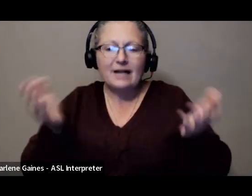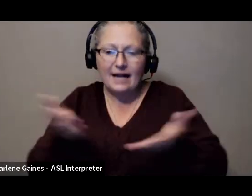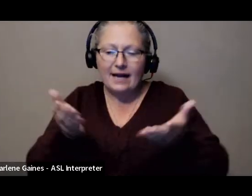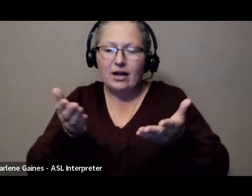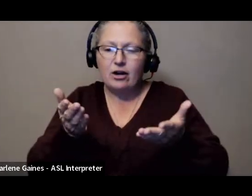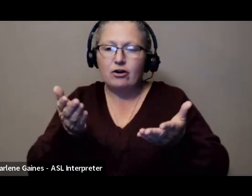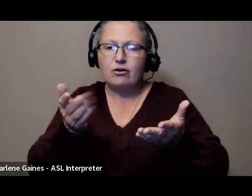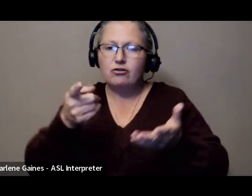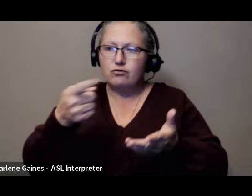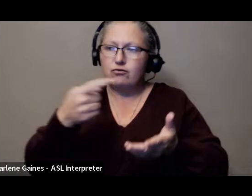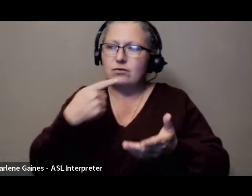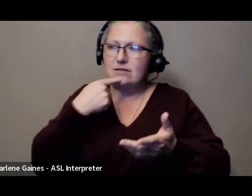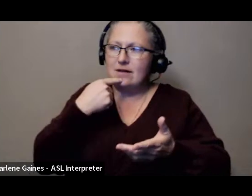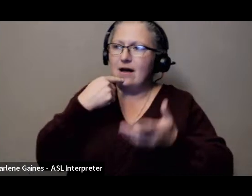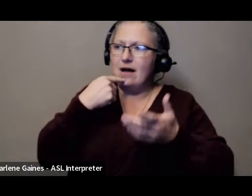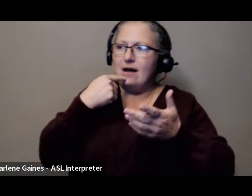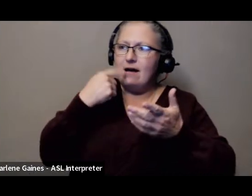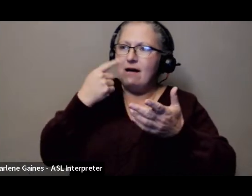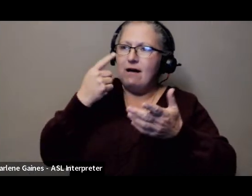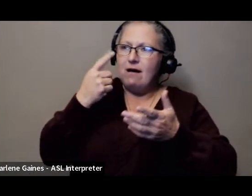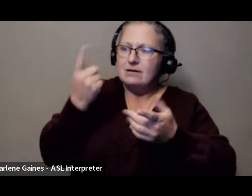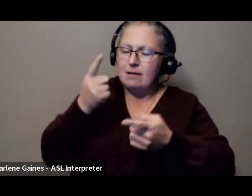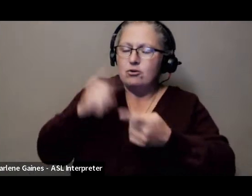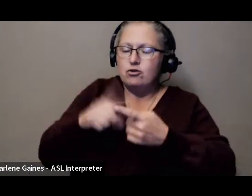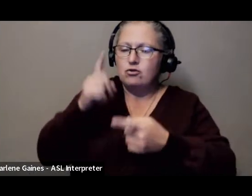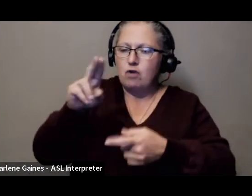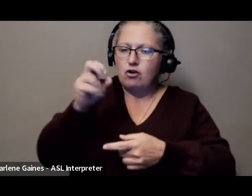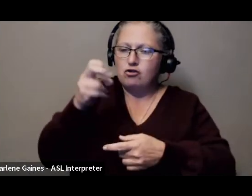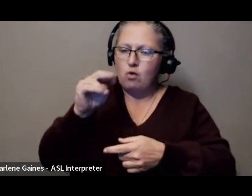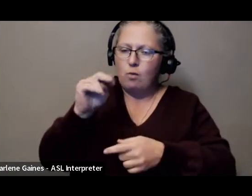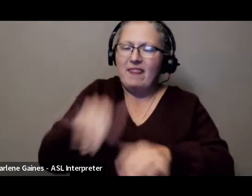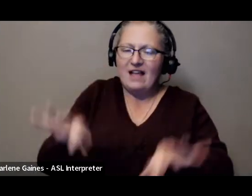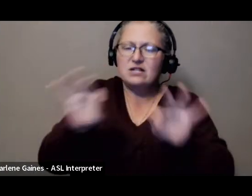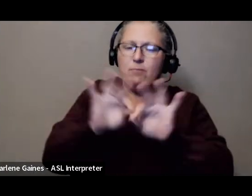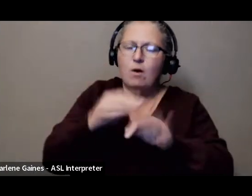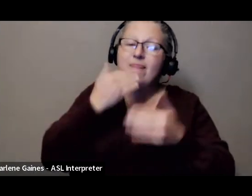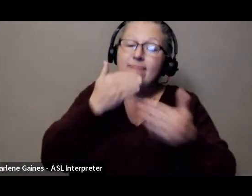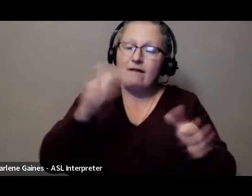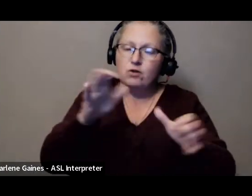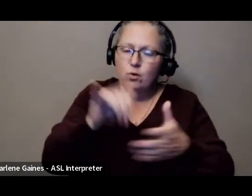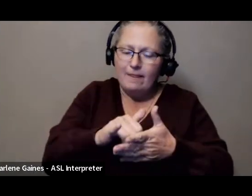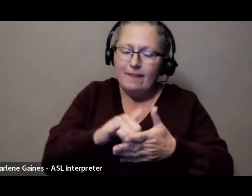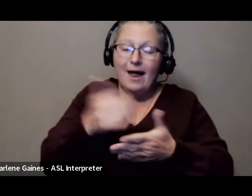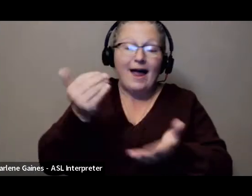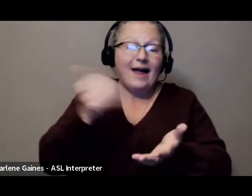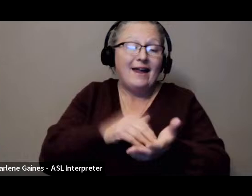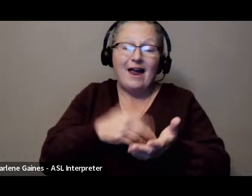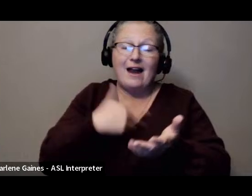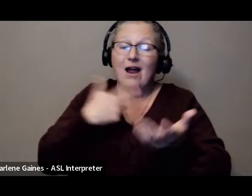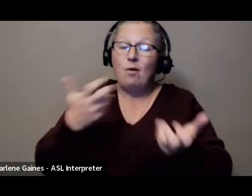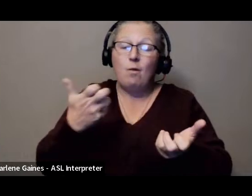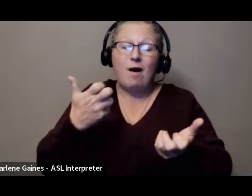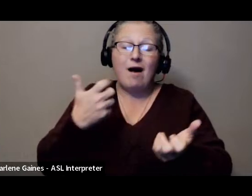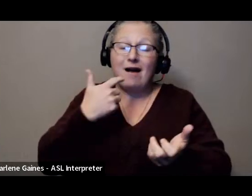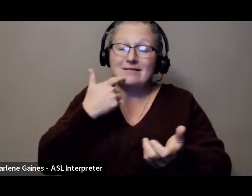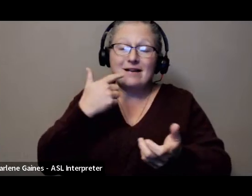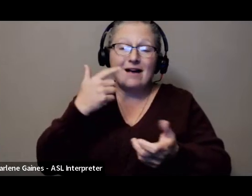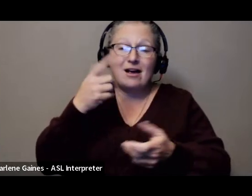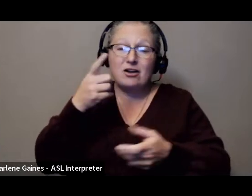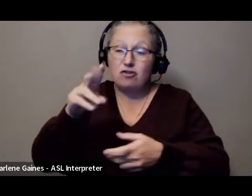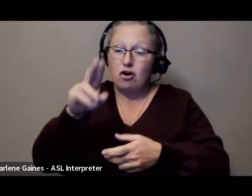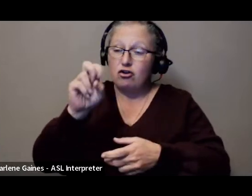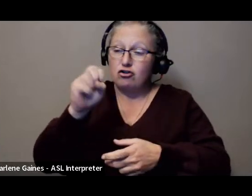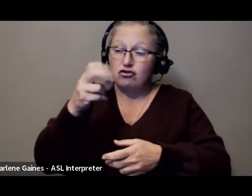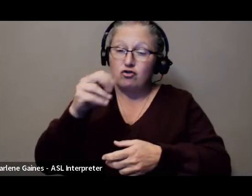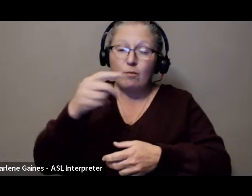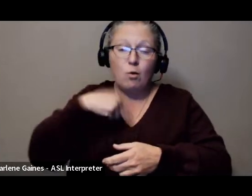say what you said and apologize to Dr. Showman. And I think that's very important. So thank you for doing that. And again, I just want to affirm to Dr. Showman our